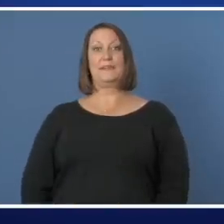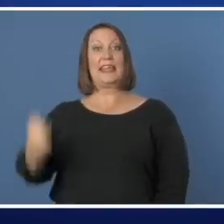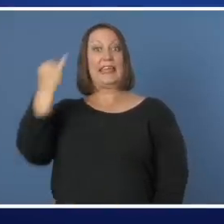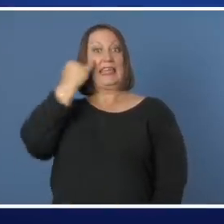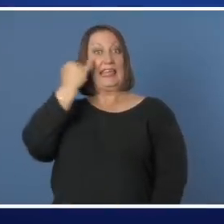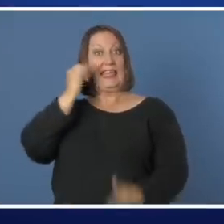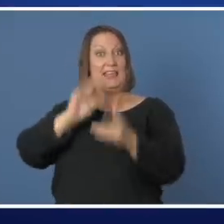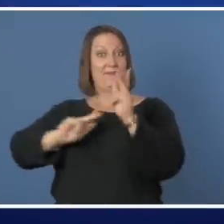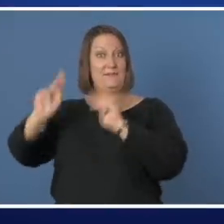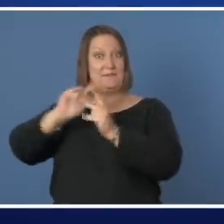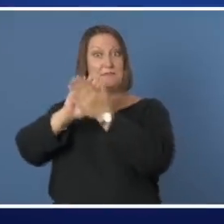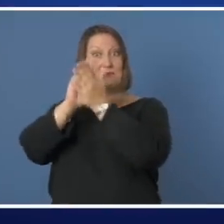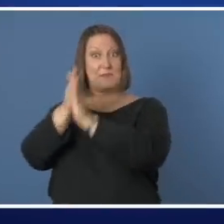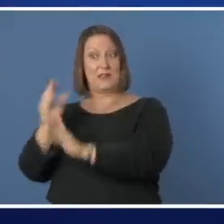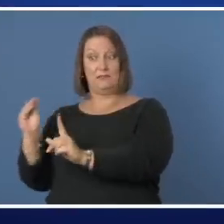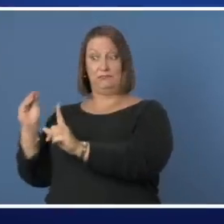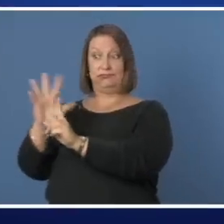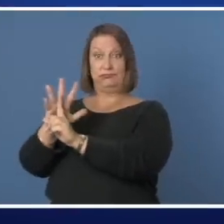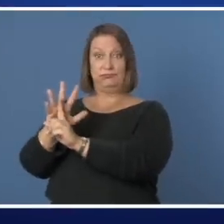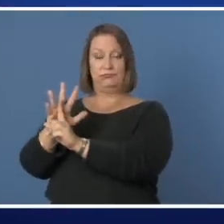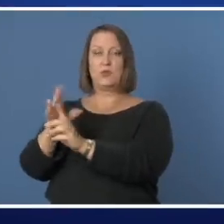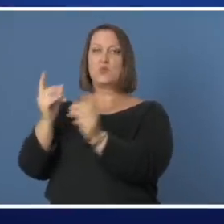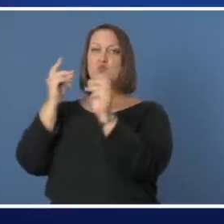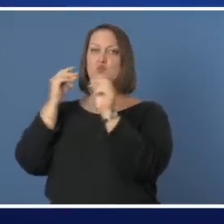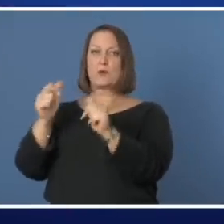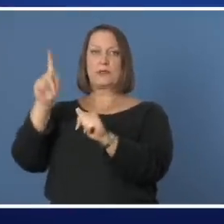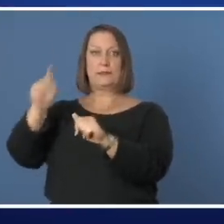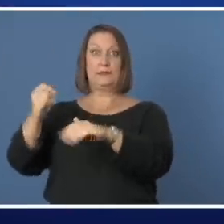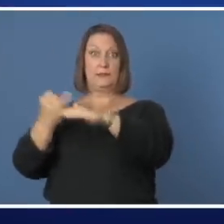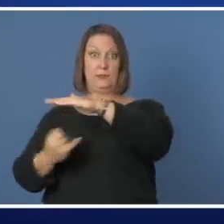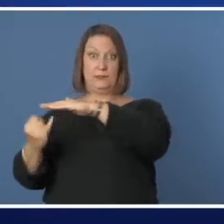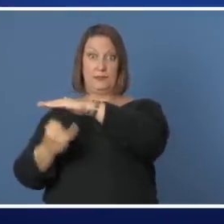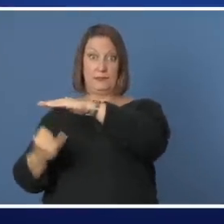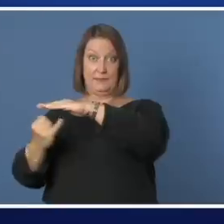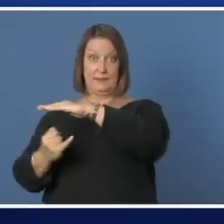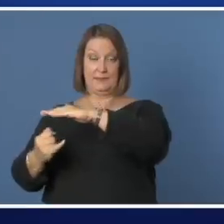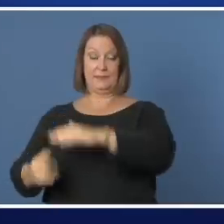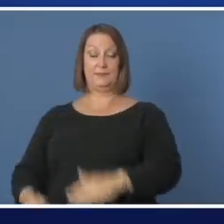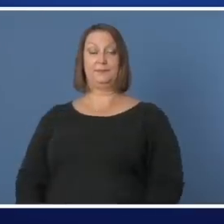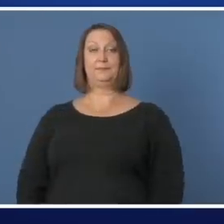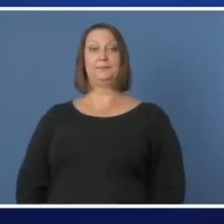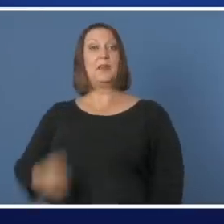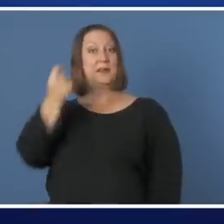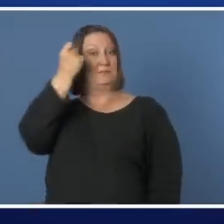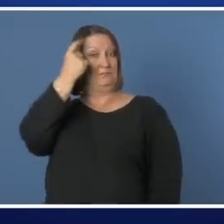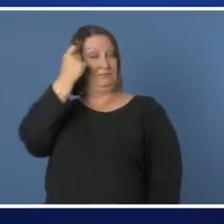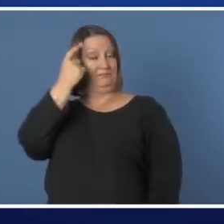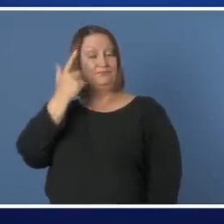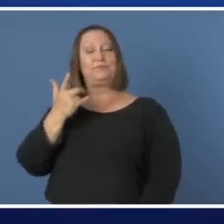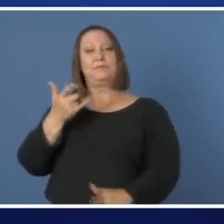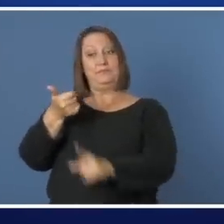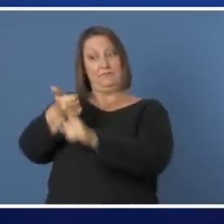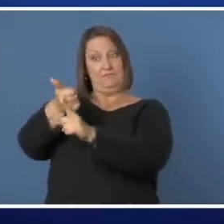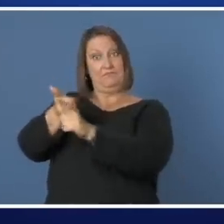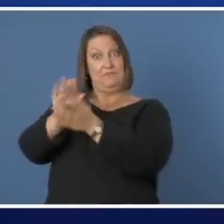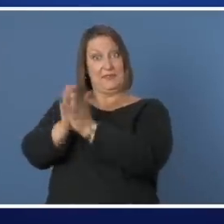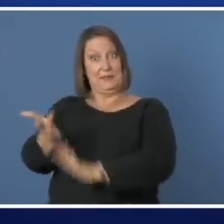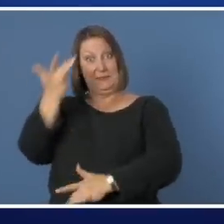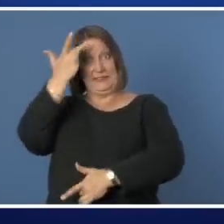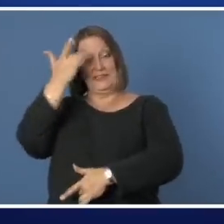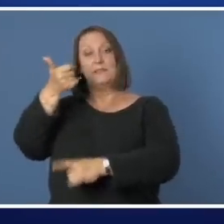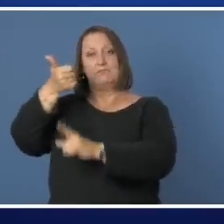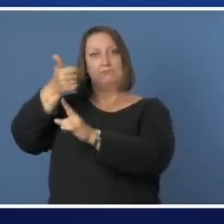smallpox were made exposed persons would need to be isolated immediately the isolation would